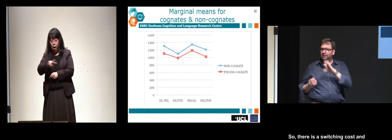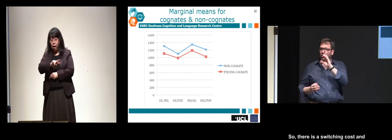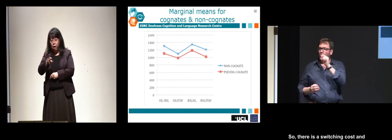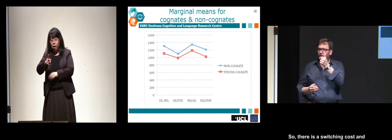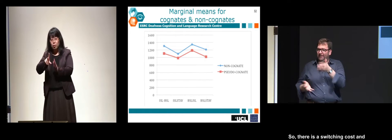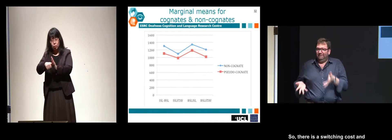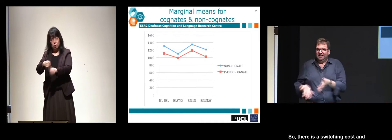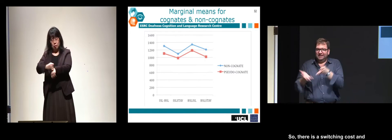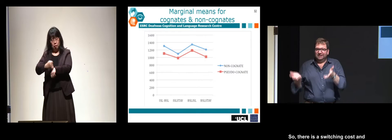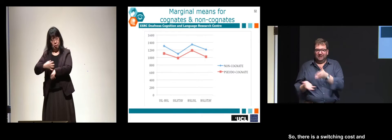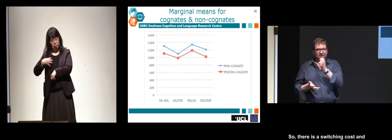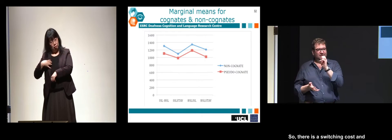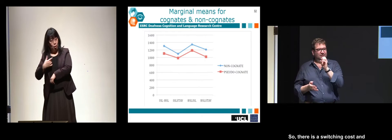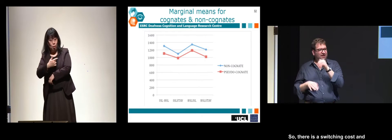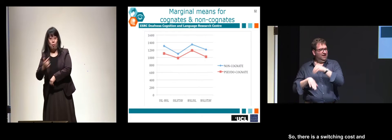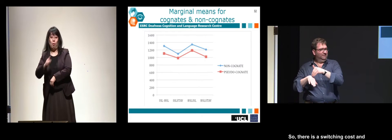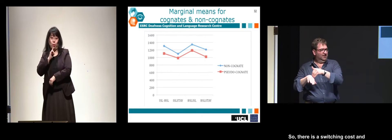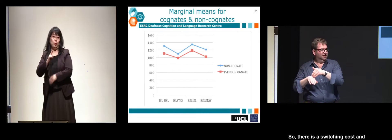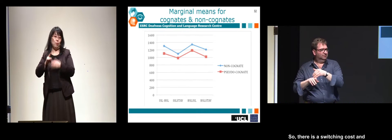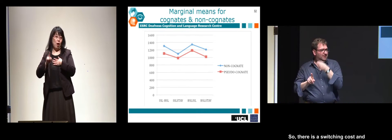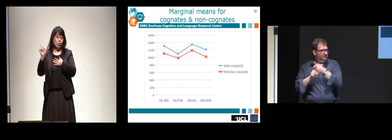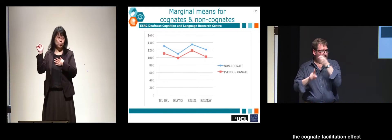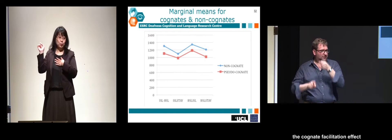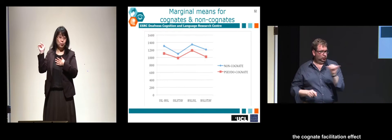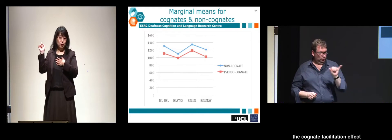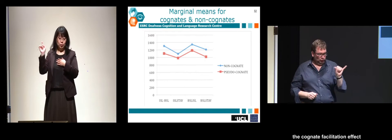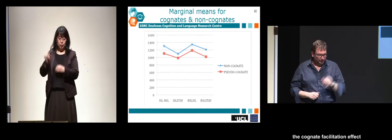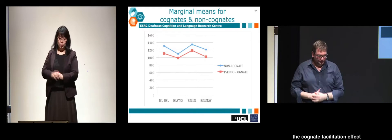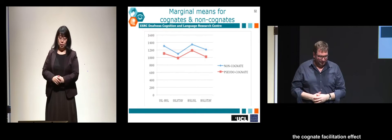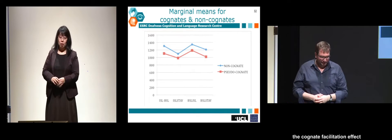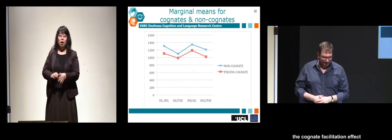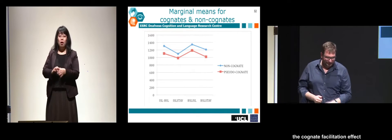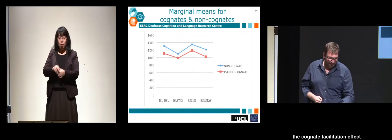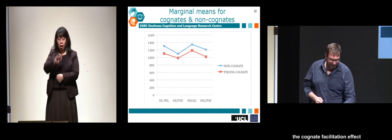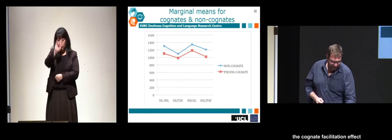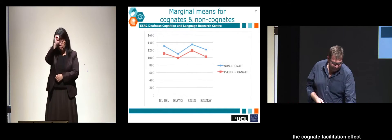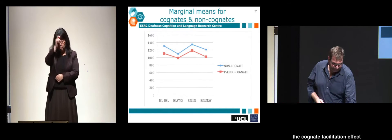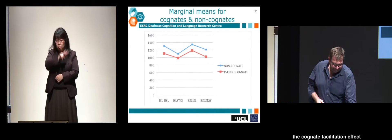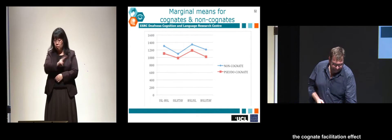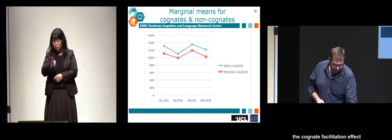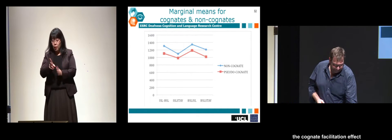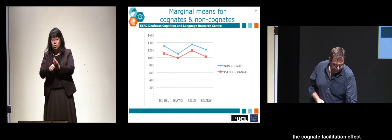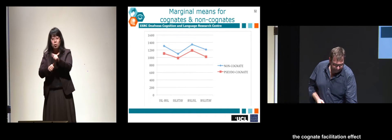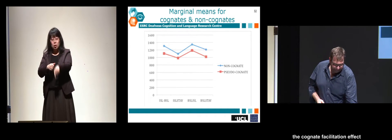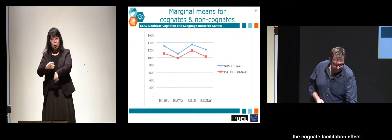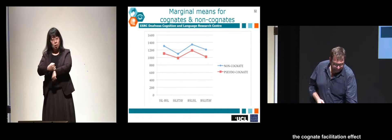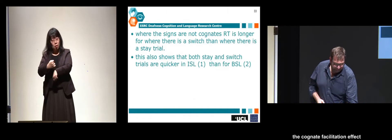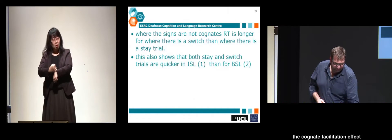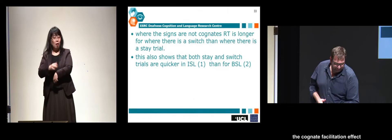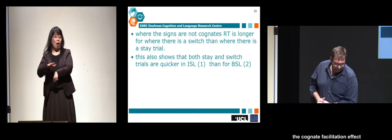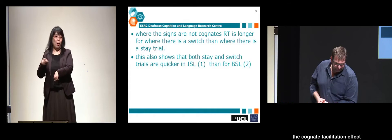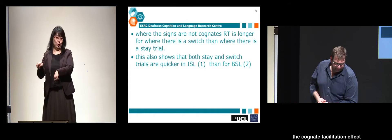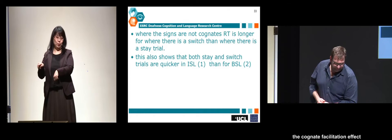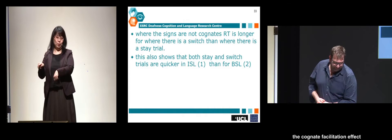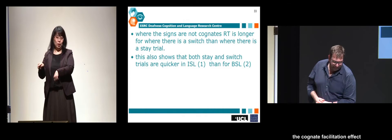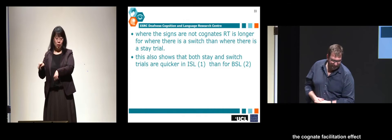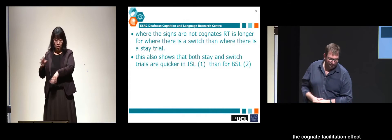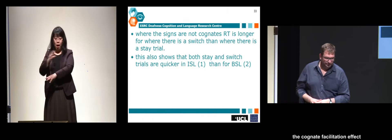So there is a switching cost, and there's also the cognate facilitation effect going on.